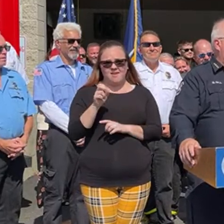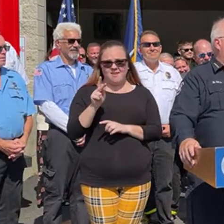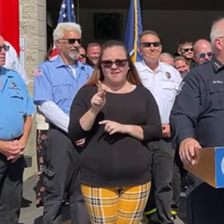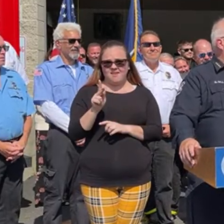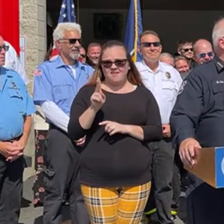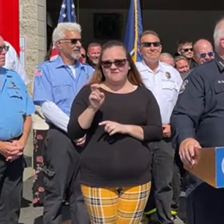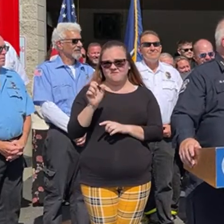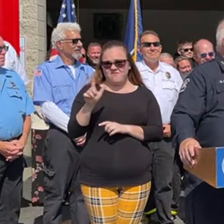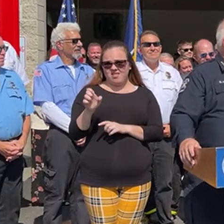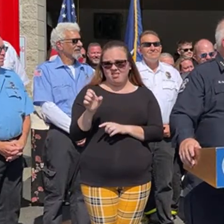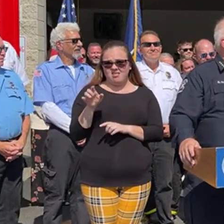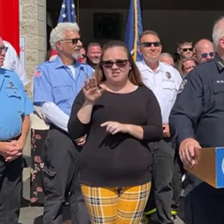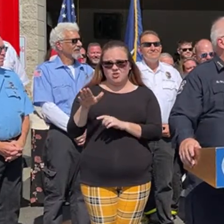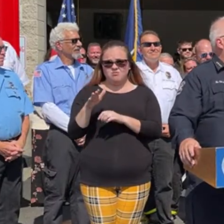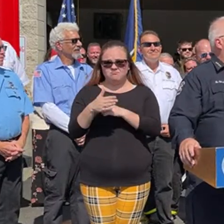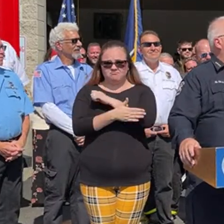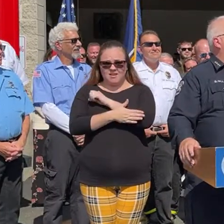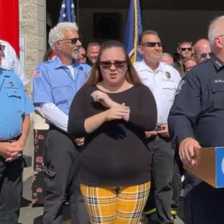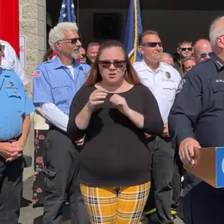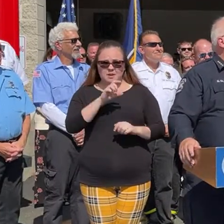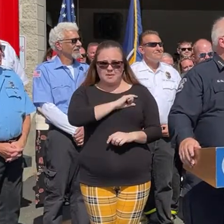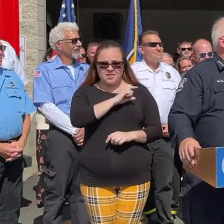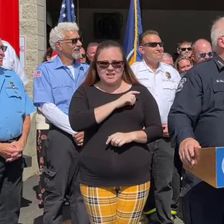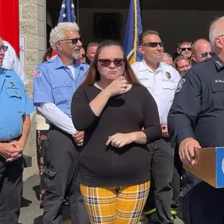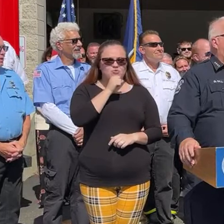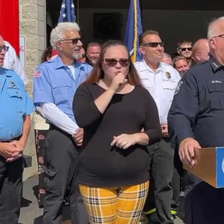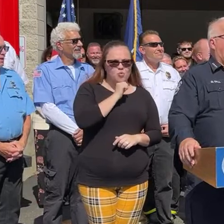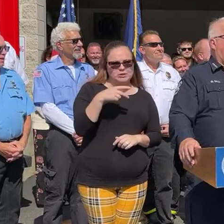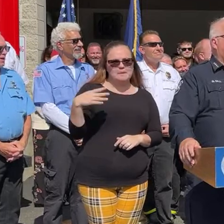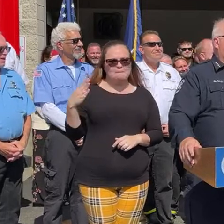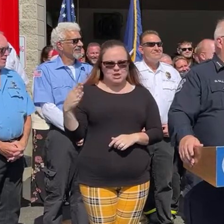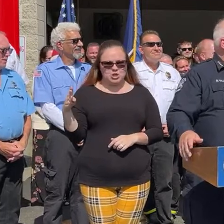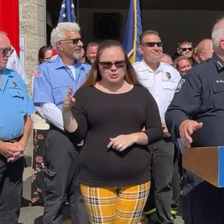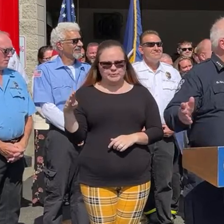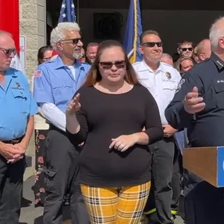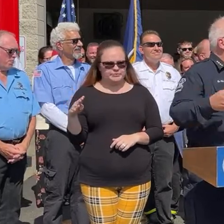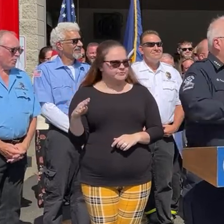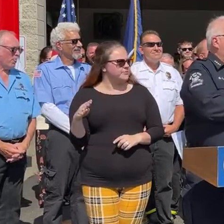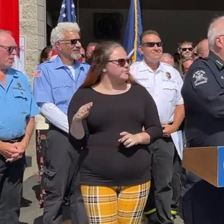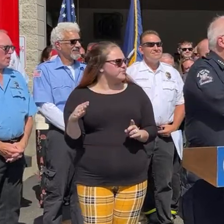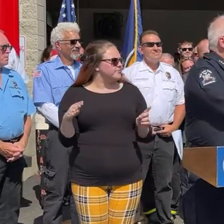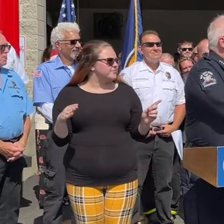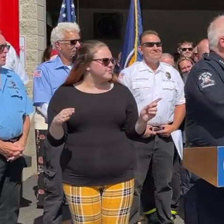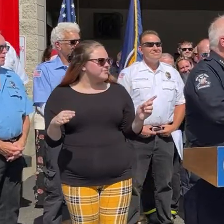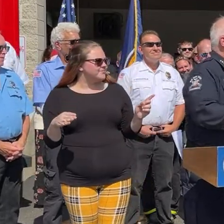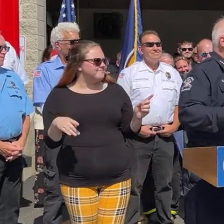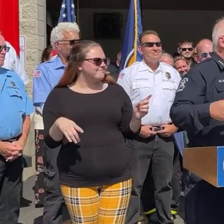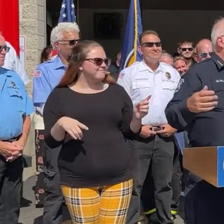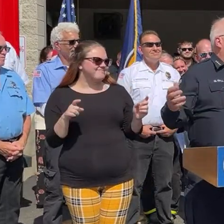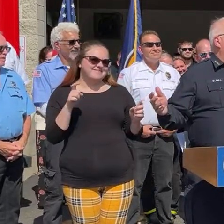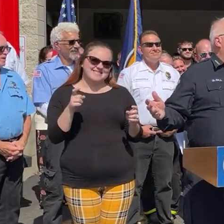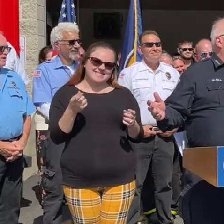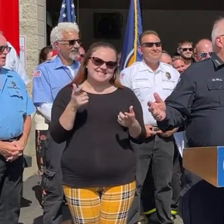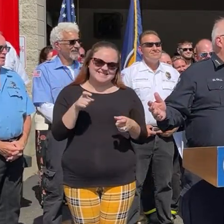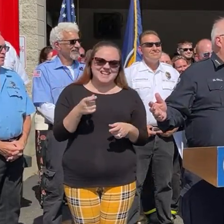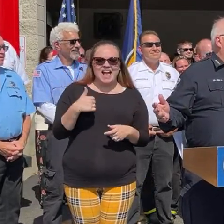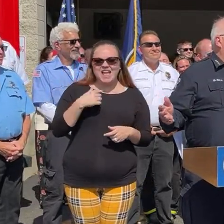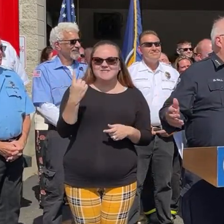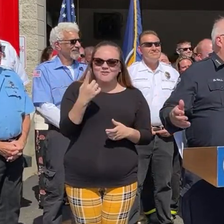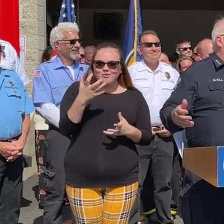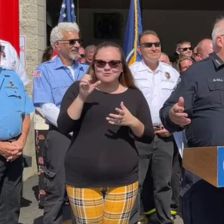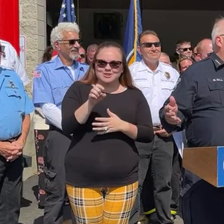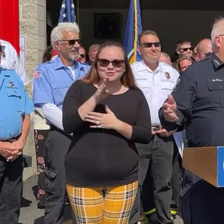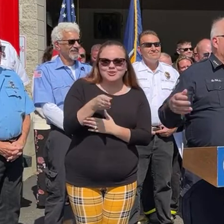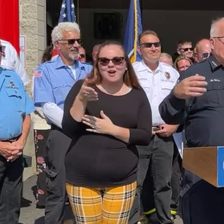and Nassau County Police were orange and blue. Oh, yeah. And I've always, you've got to retread here. I always wanted to get a job